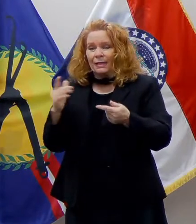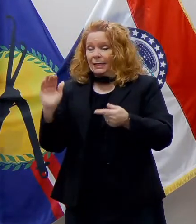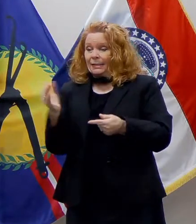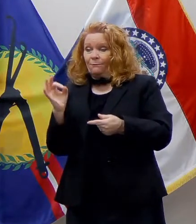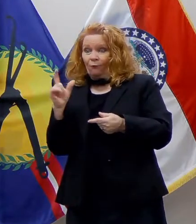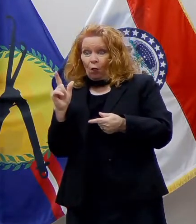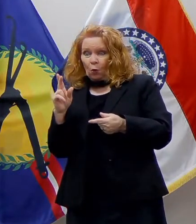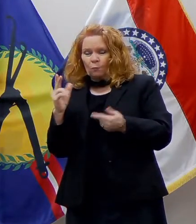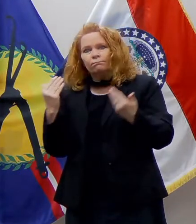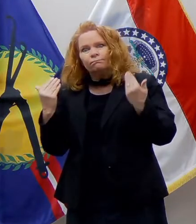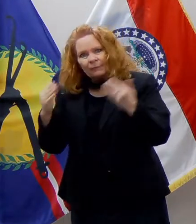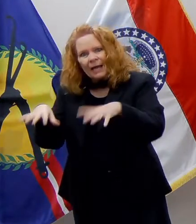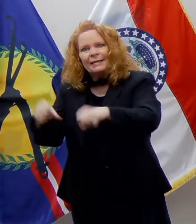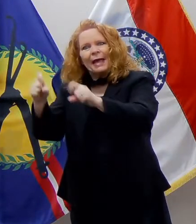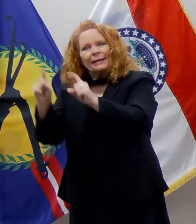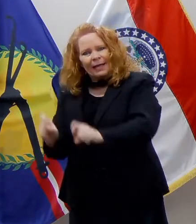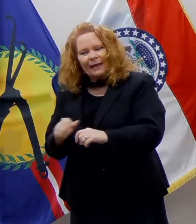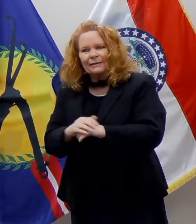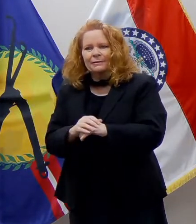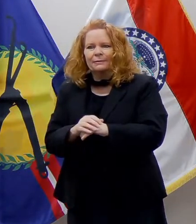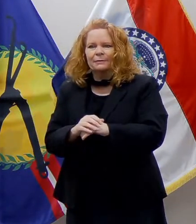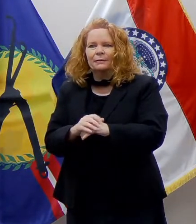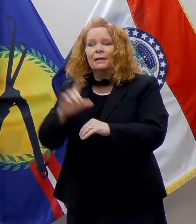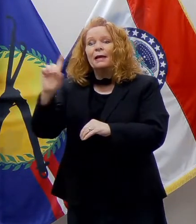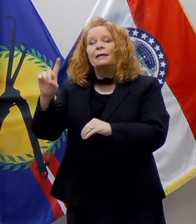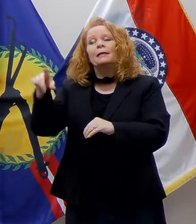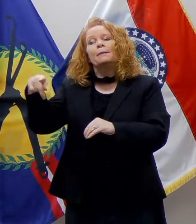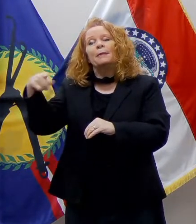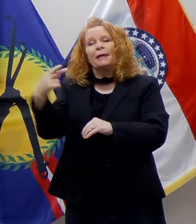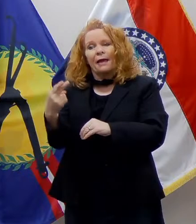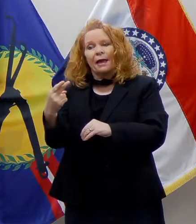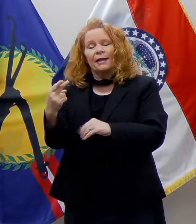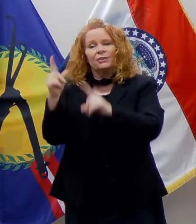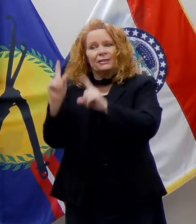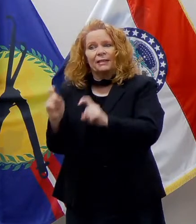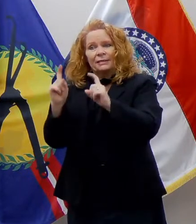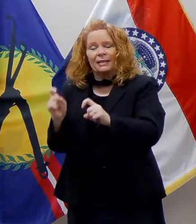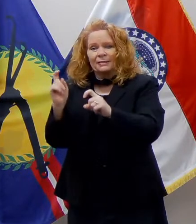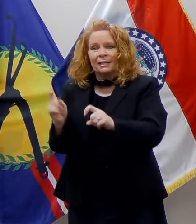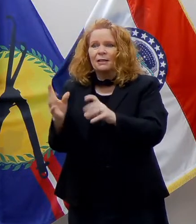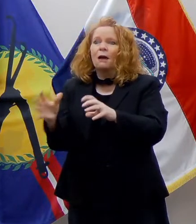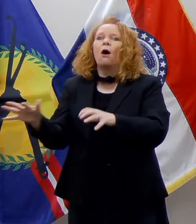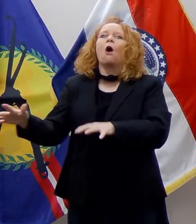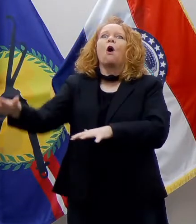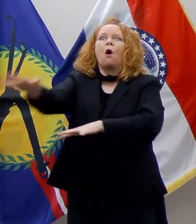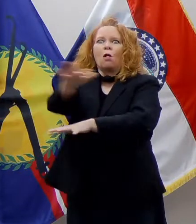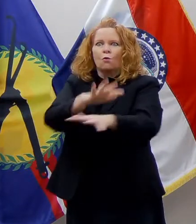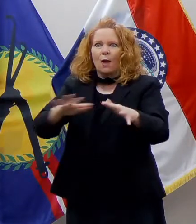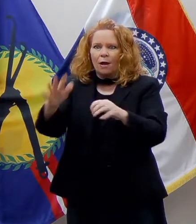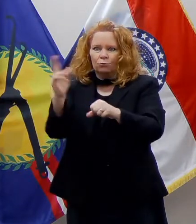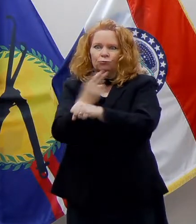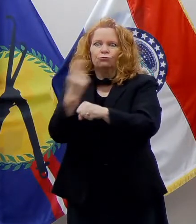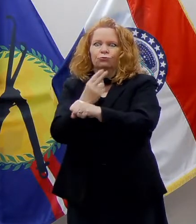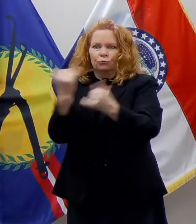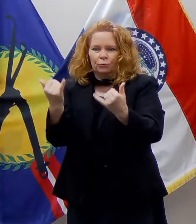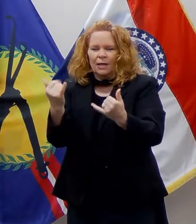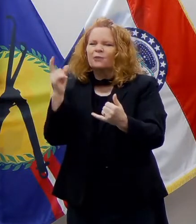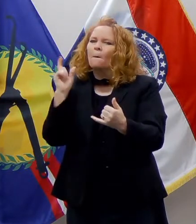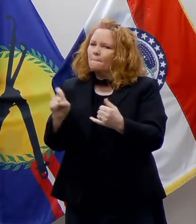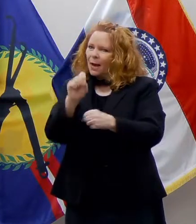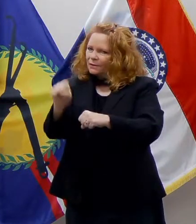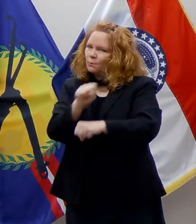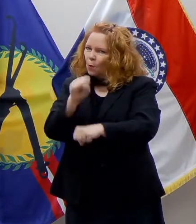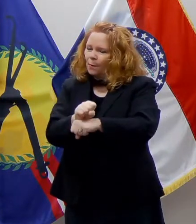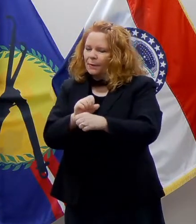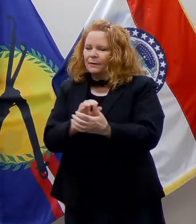tested. DPH testing sites are currently experiencing high volumes, so appointments are necessary.